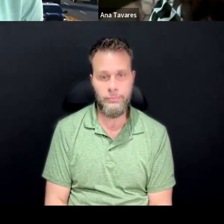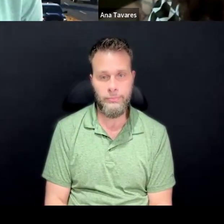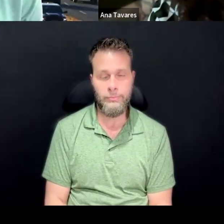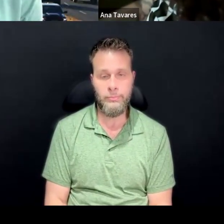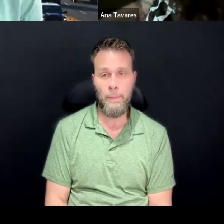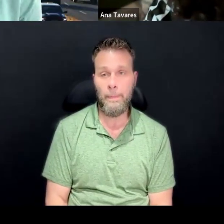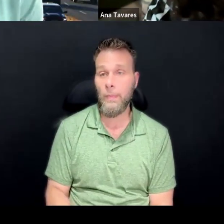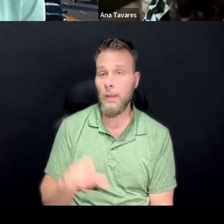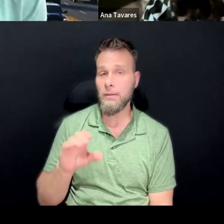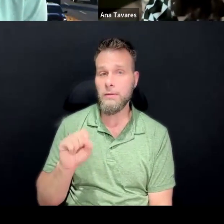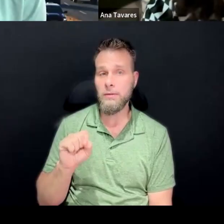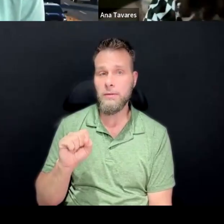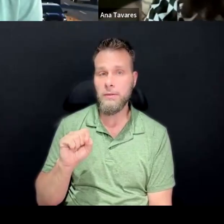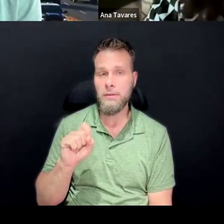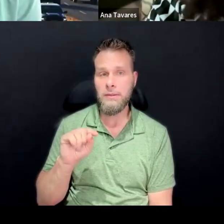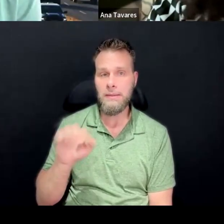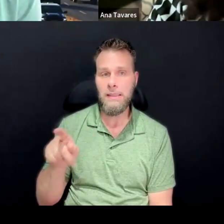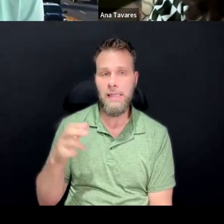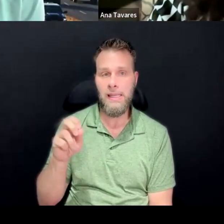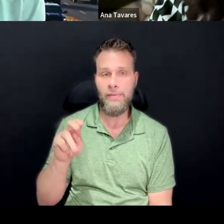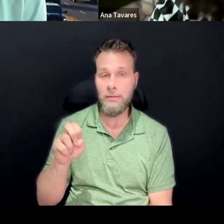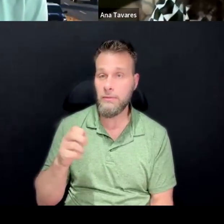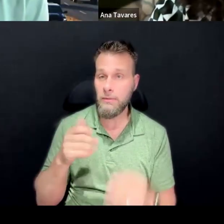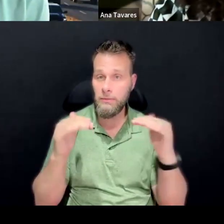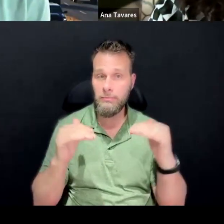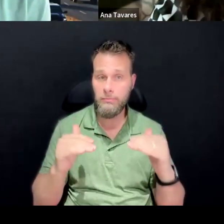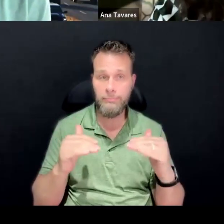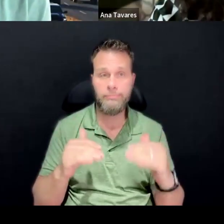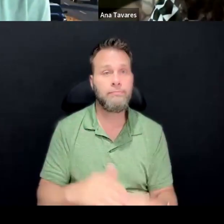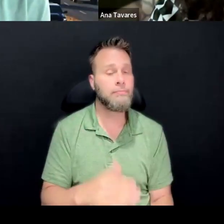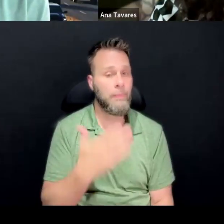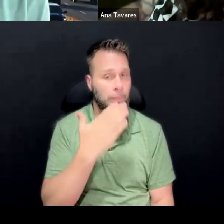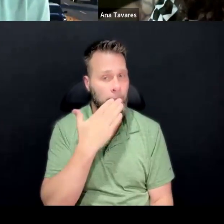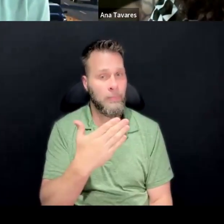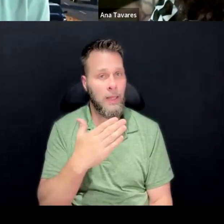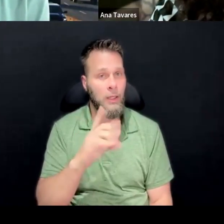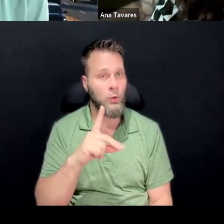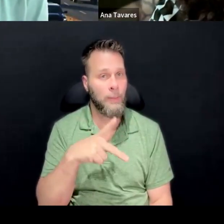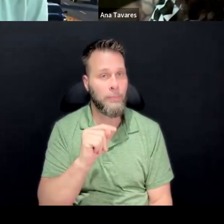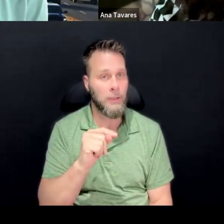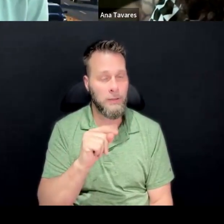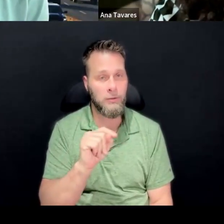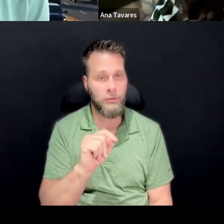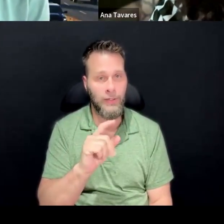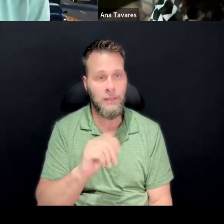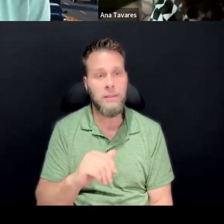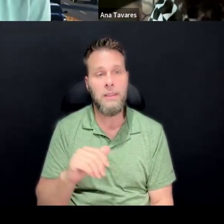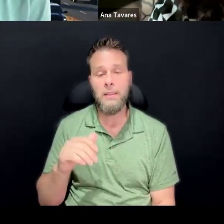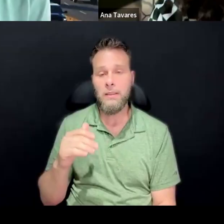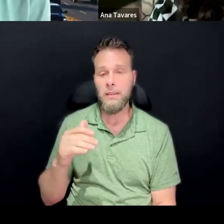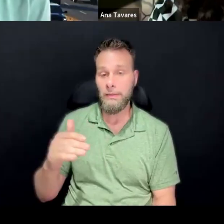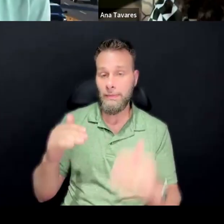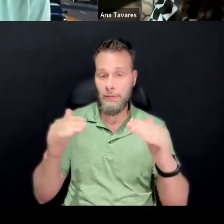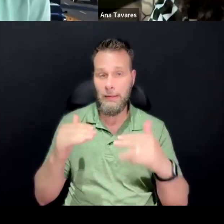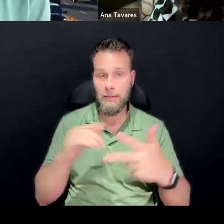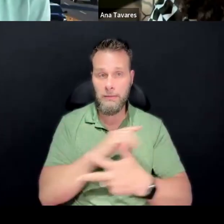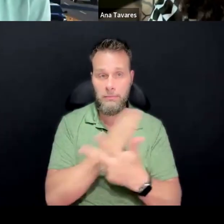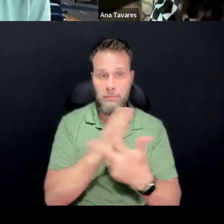Stephen, you want to call the next names? Yep. Thank you, Deputy Tavares. Okay, for the next three names that I